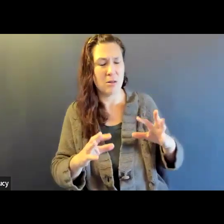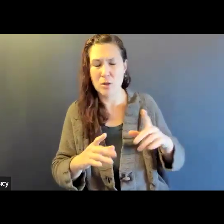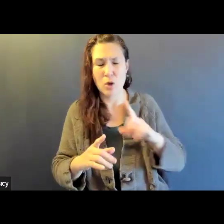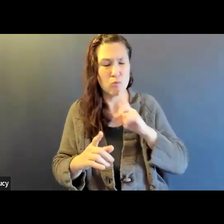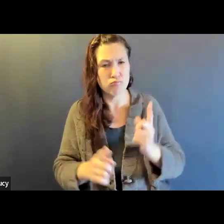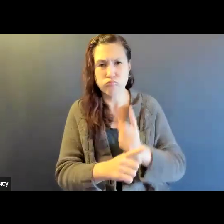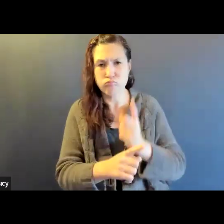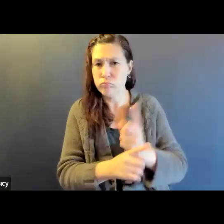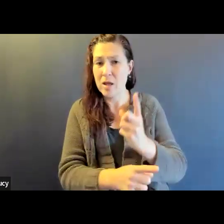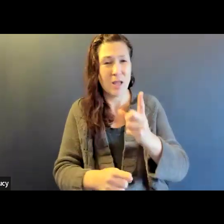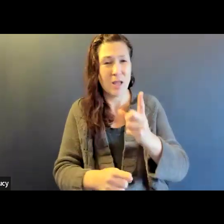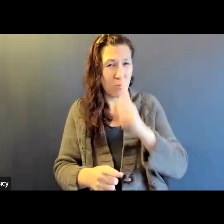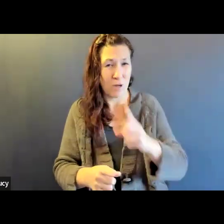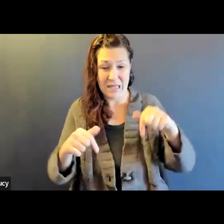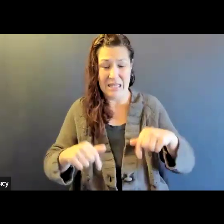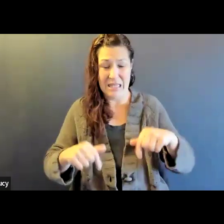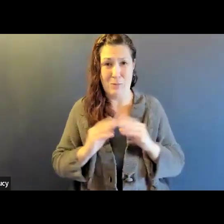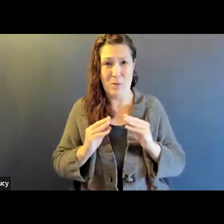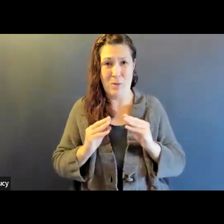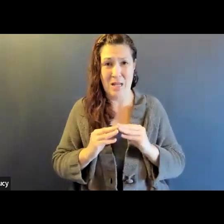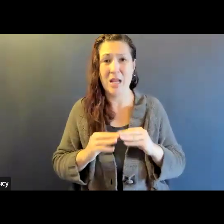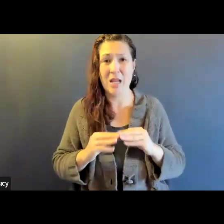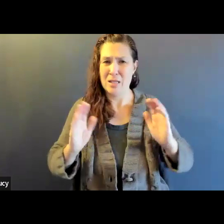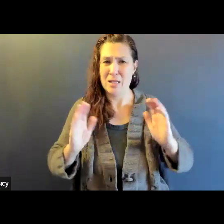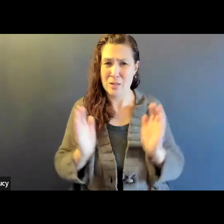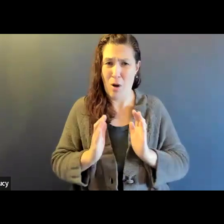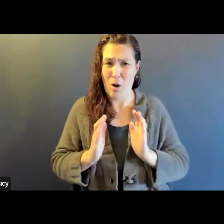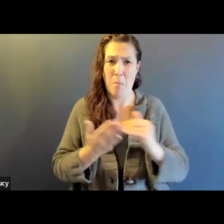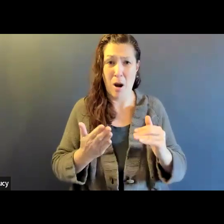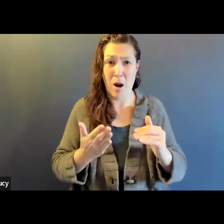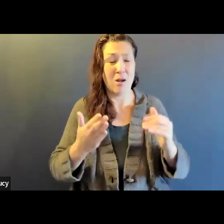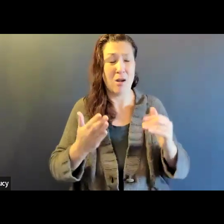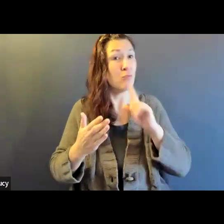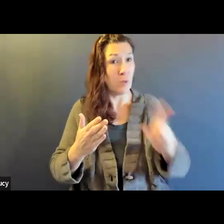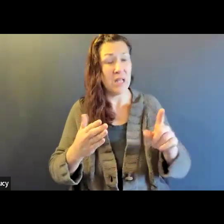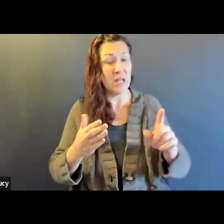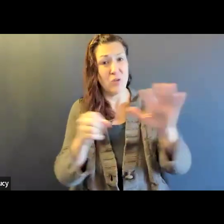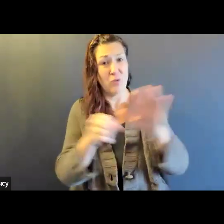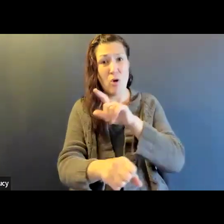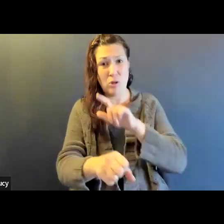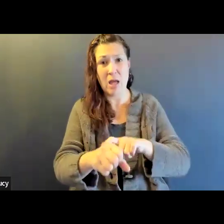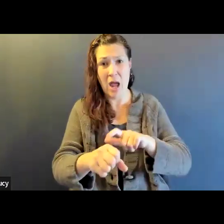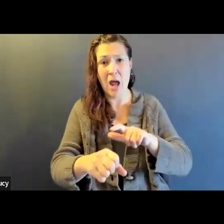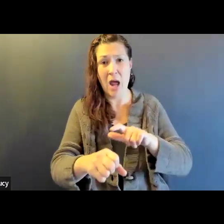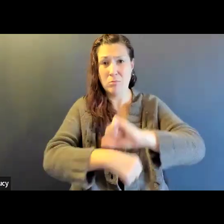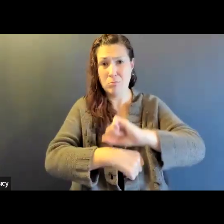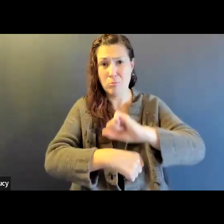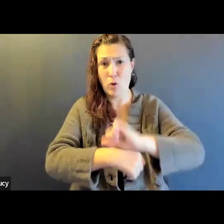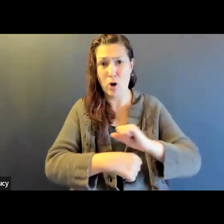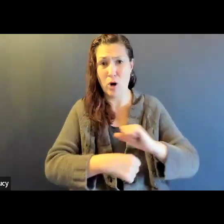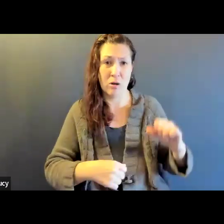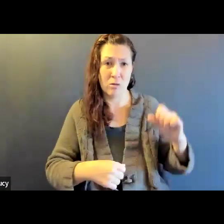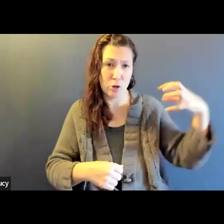part of what is an extraordinarily full-time commitment for our chair, on behalf of all of us.